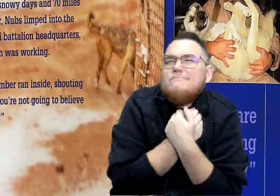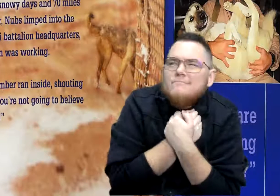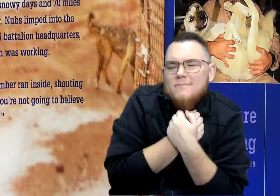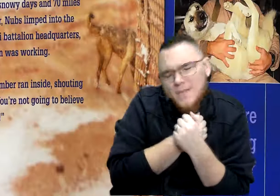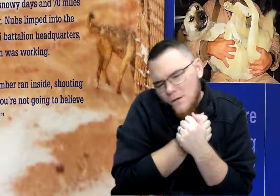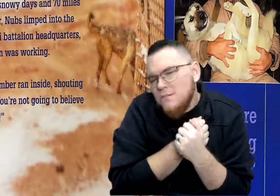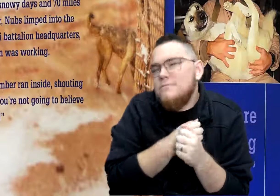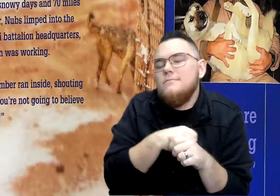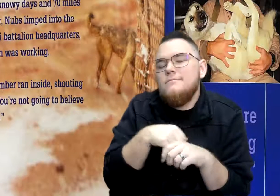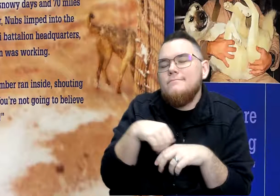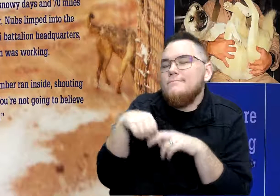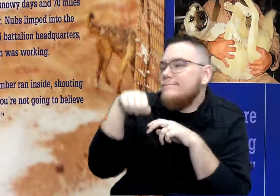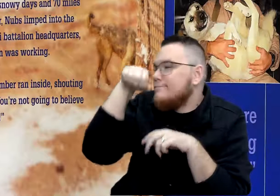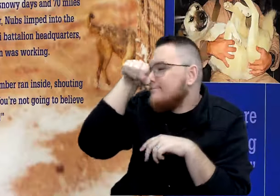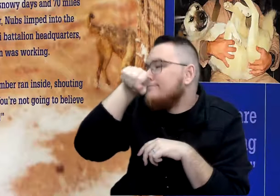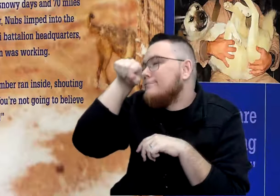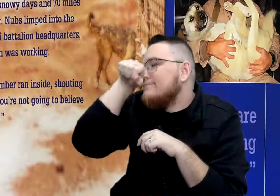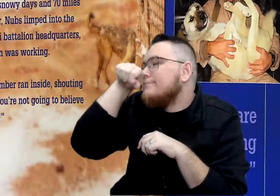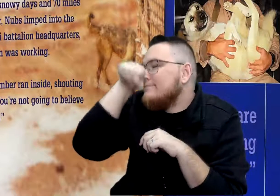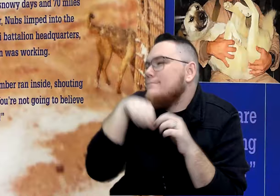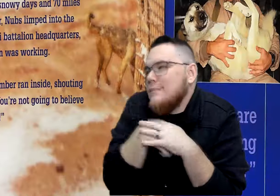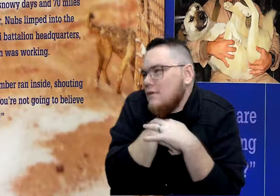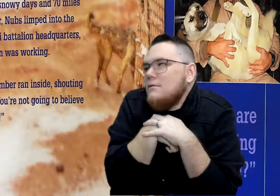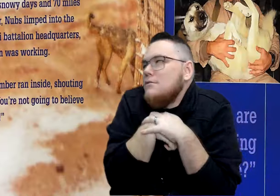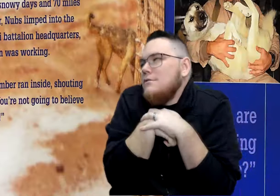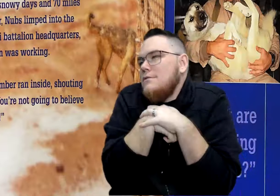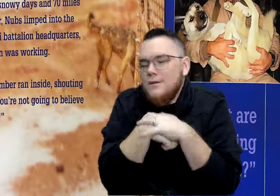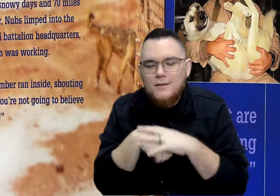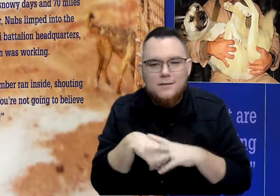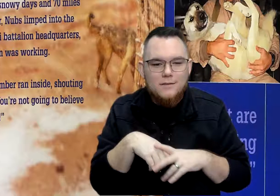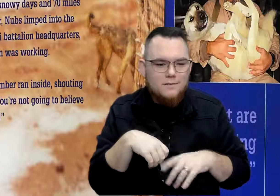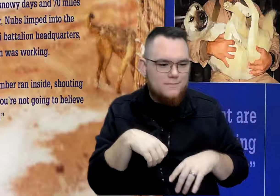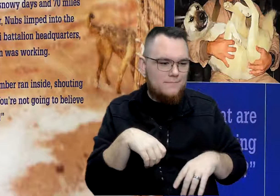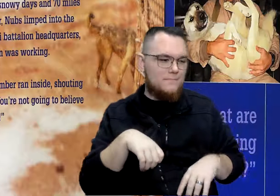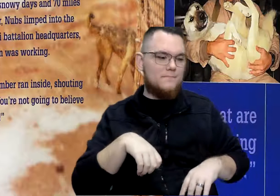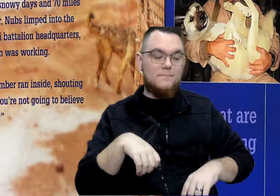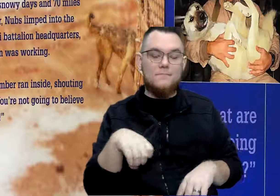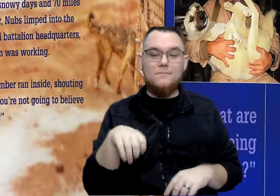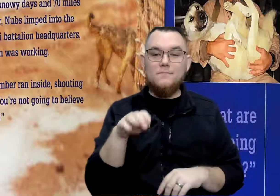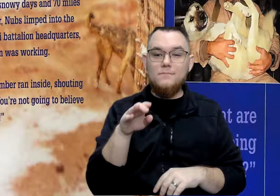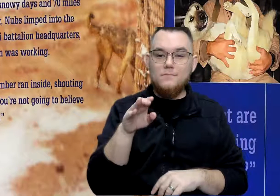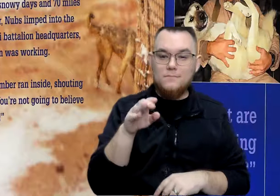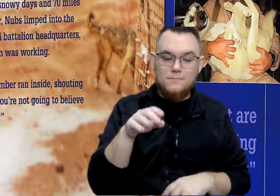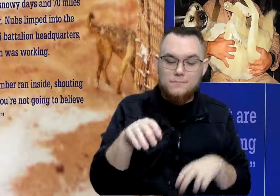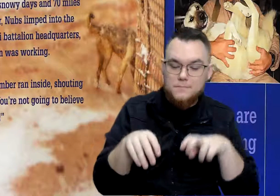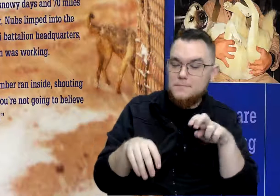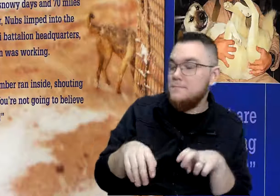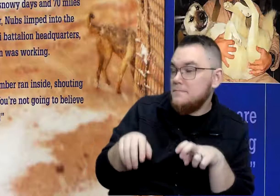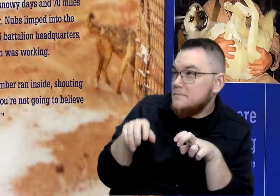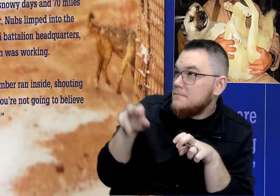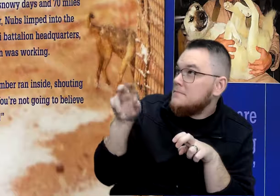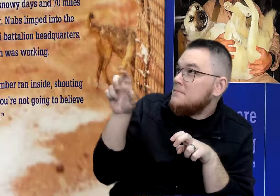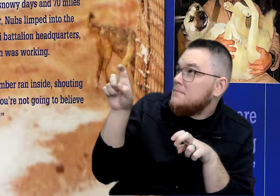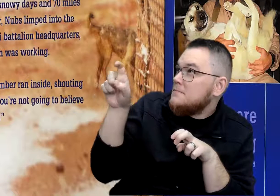pressed his wet nose against Brian's cheek. Nubs watched Brian climb into Boss, ordering his team back to the command